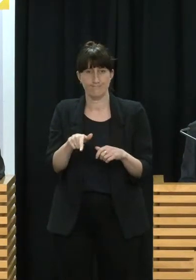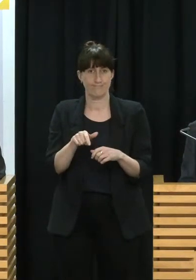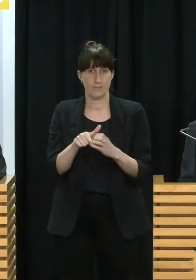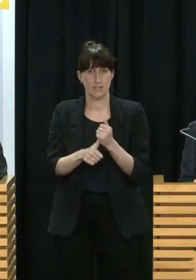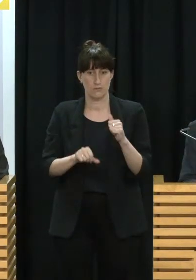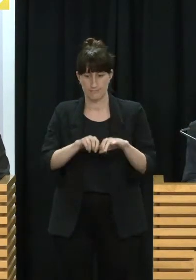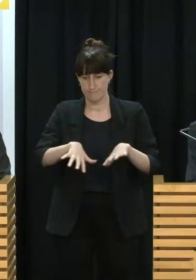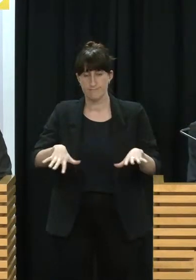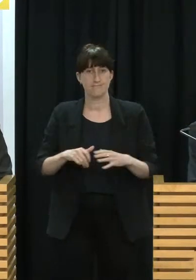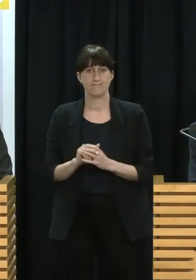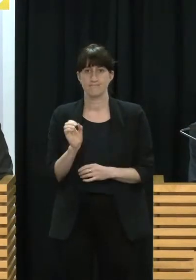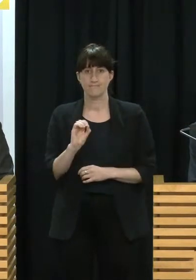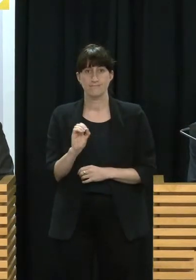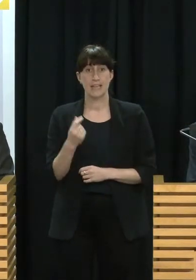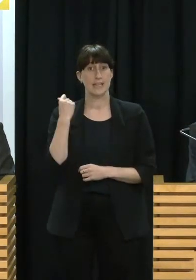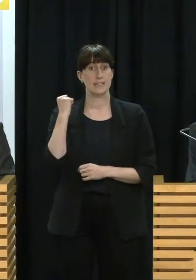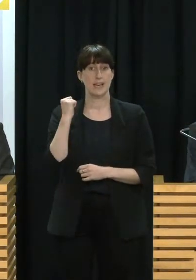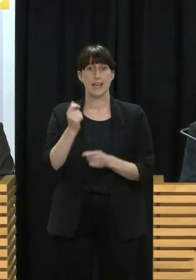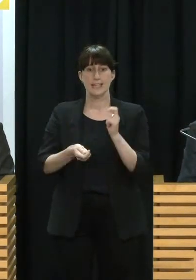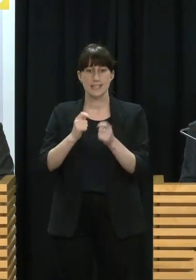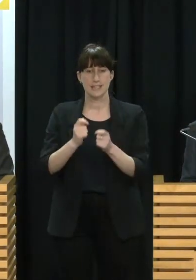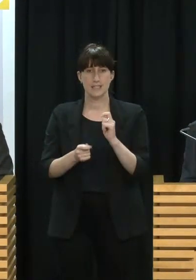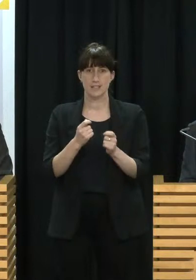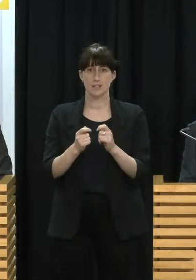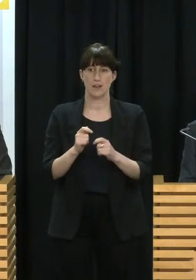10,749 tests were processed yesterday.